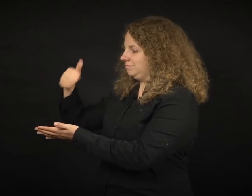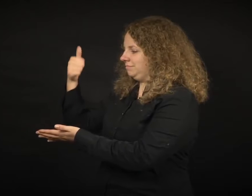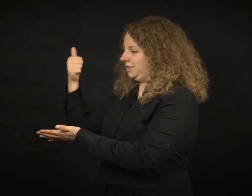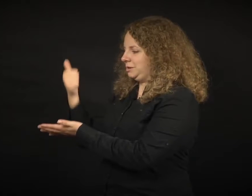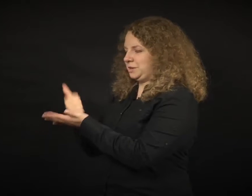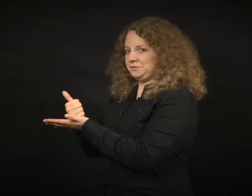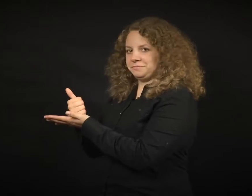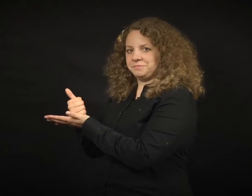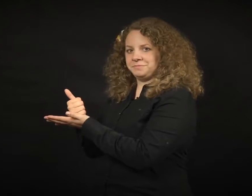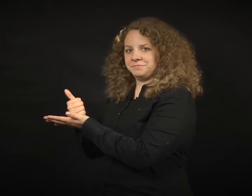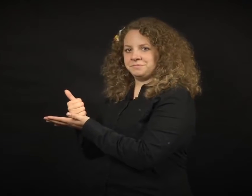Amen.